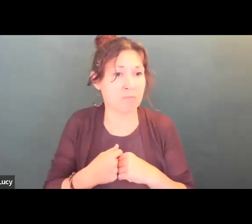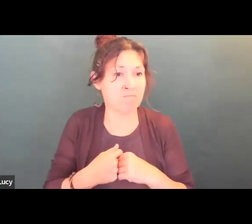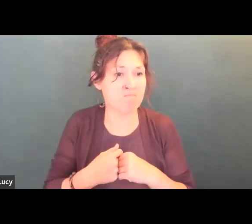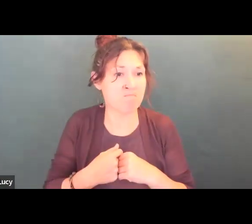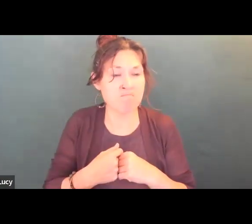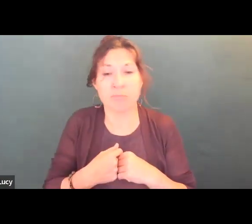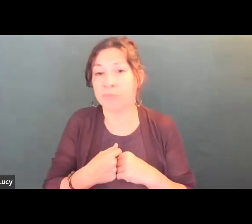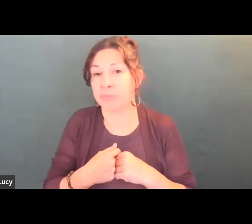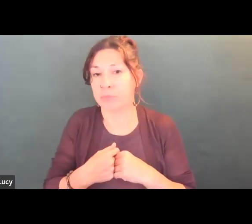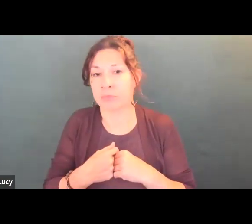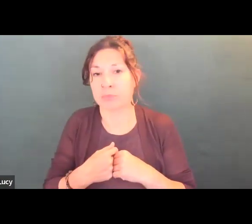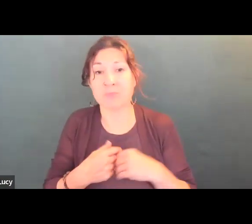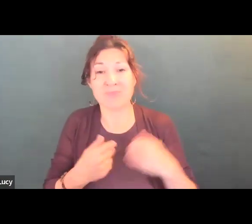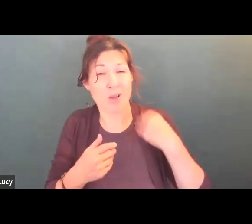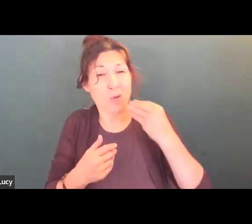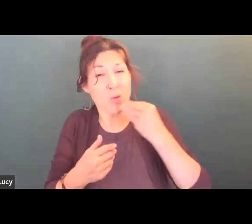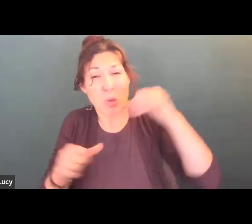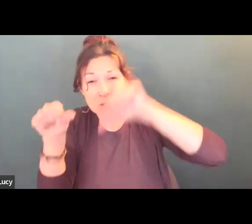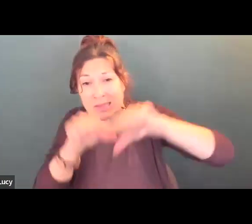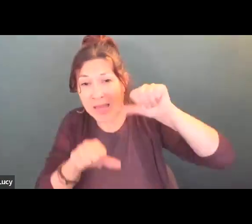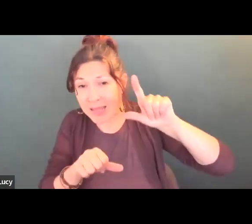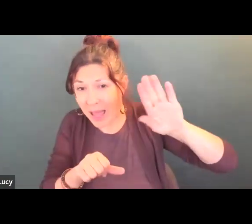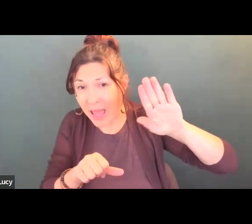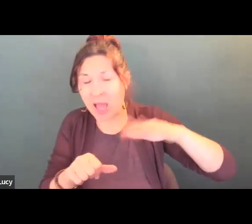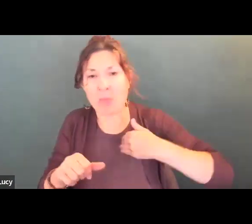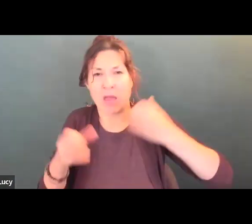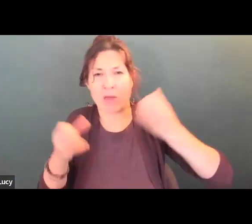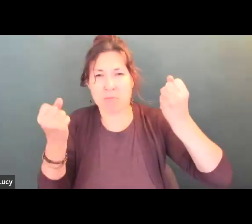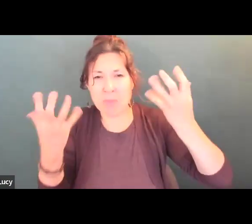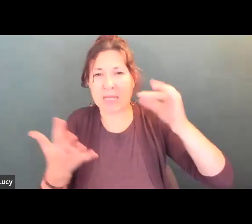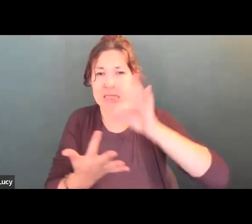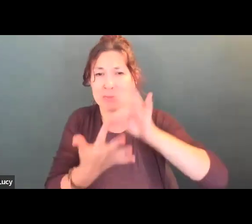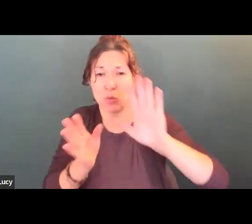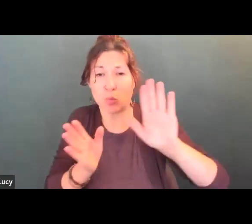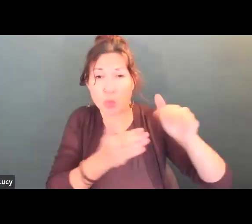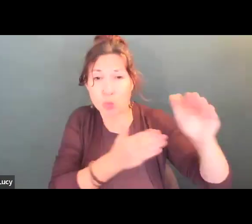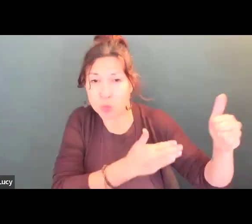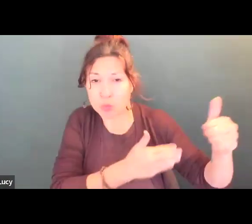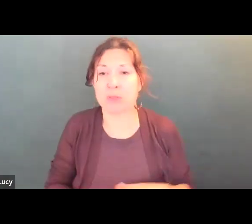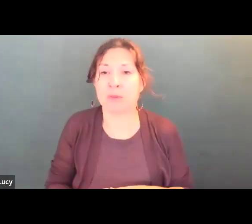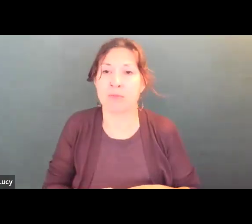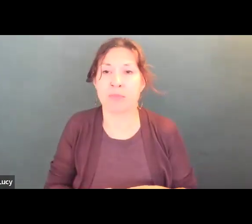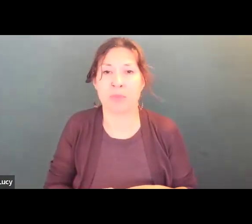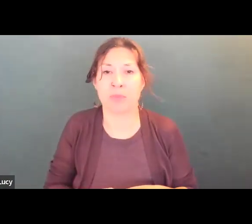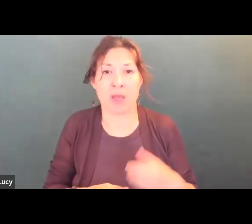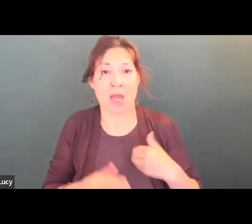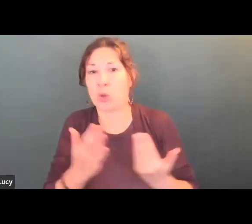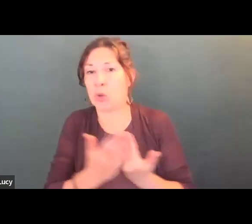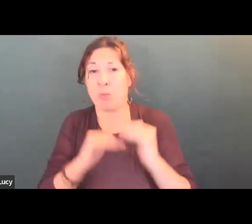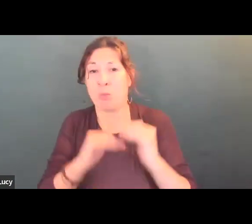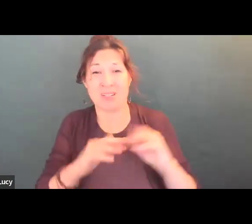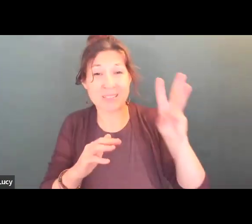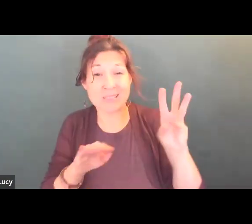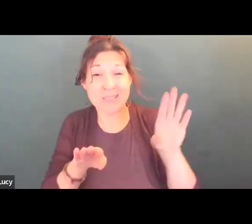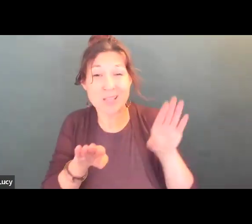their food science lab. I mean, there's just so many special spots in that school. The new 6-story building, which